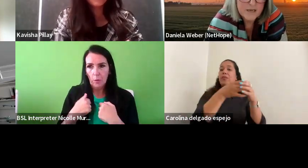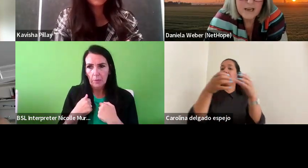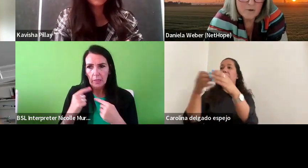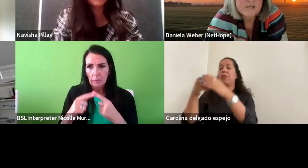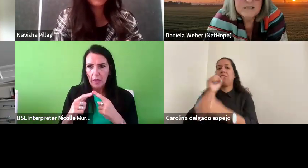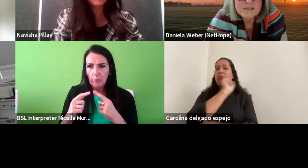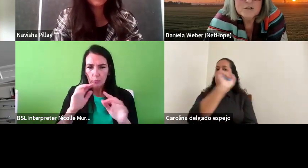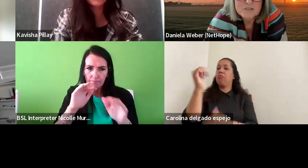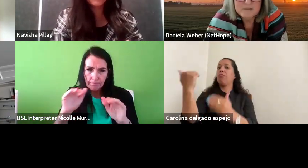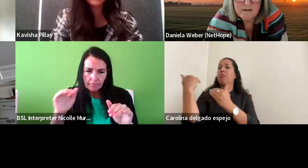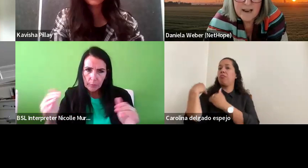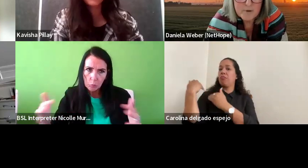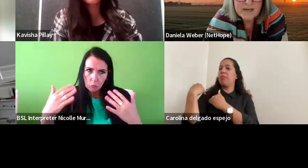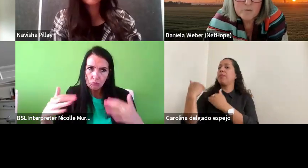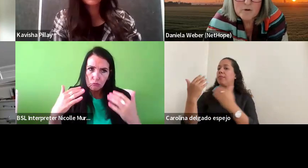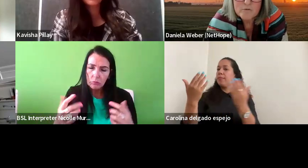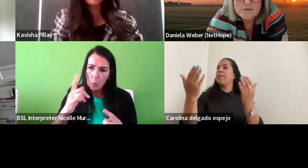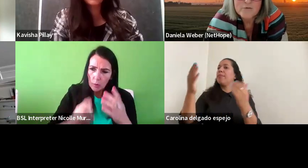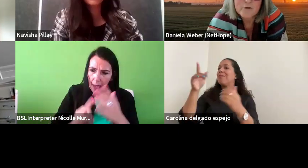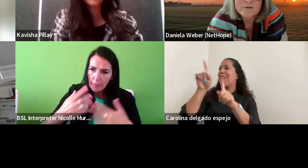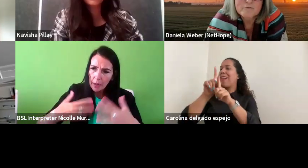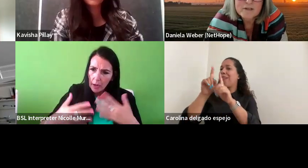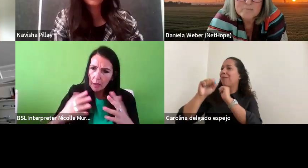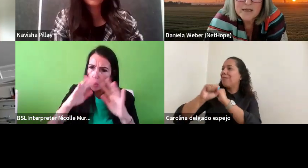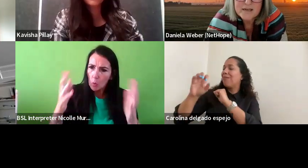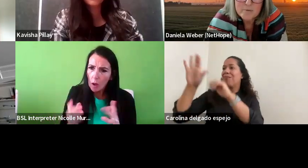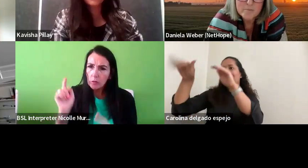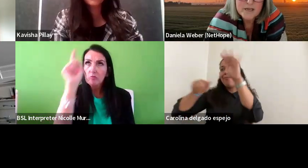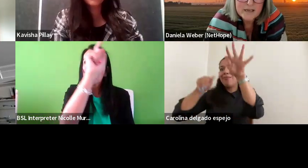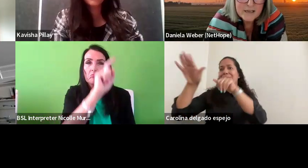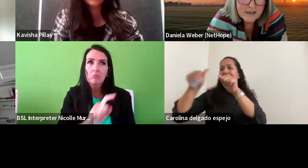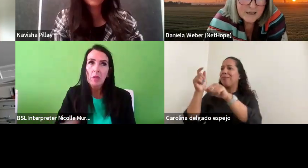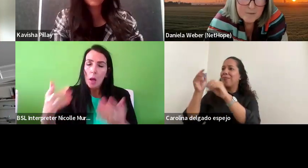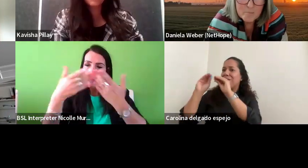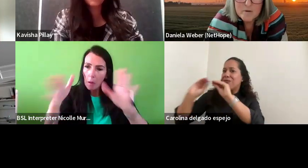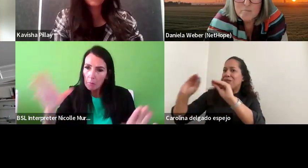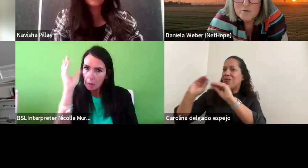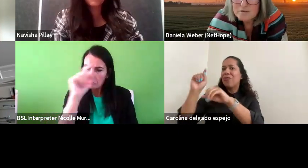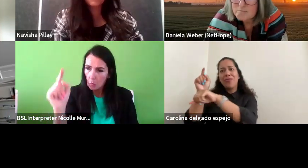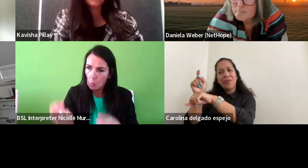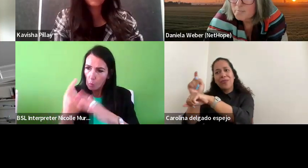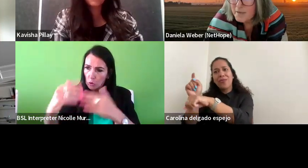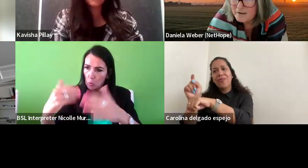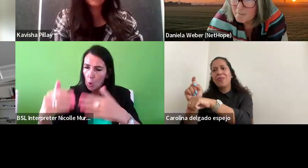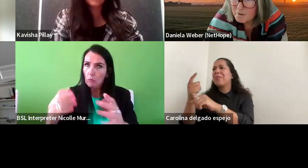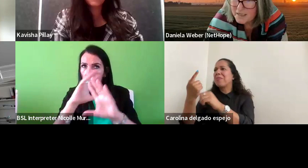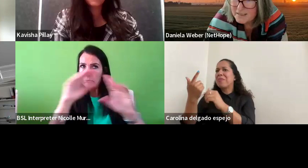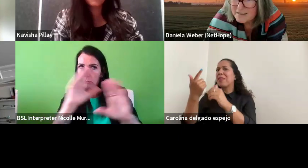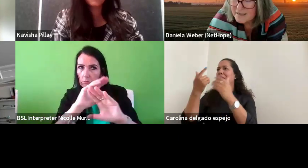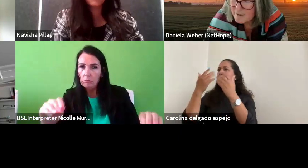and bringing out these issues that are happening all across the world, right, and making them public. Most